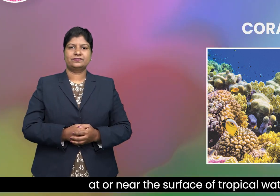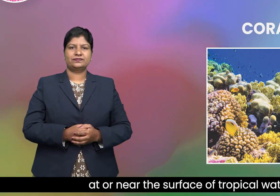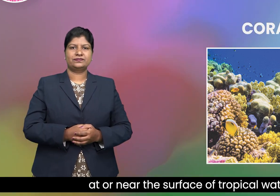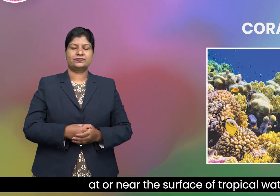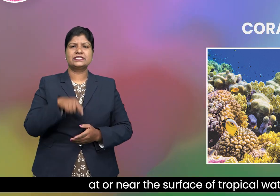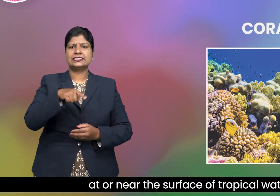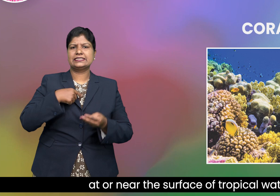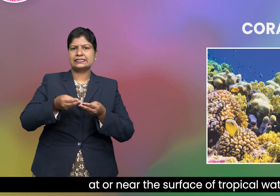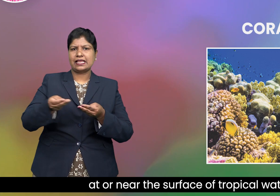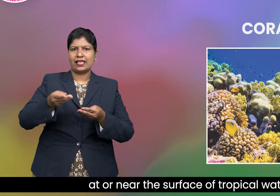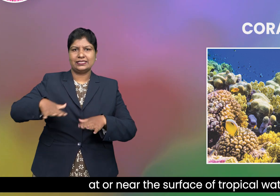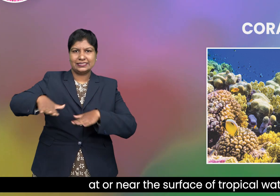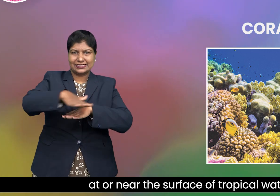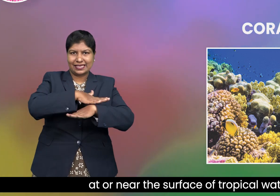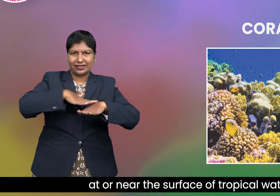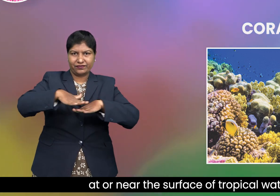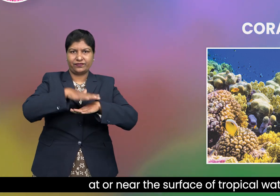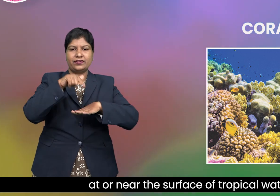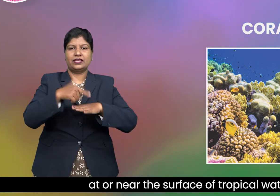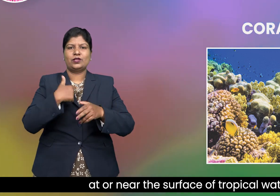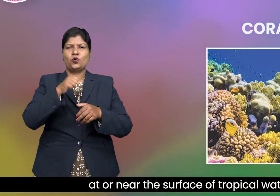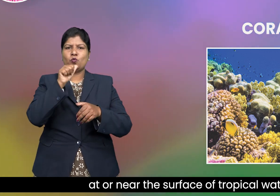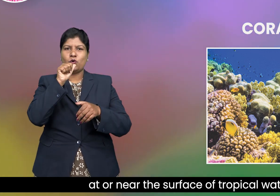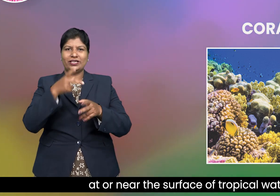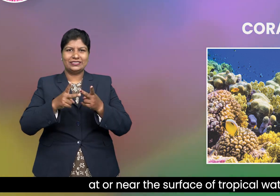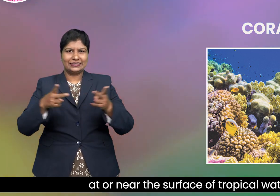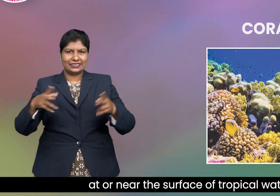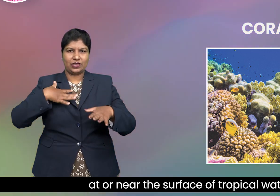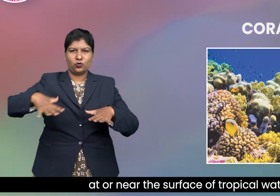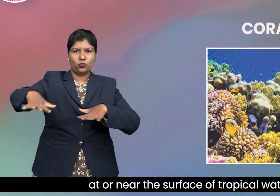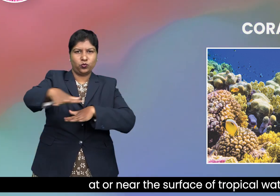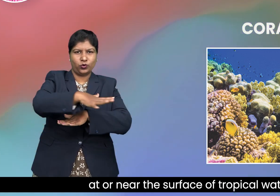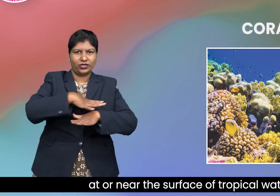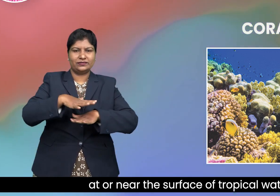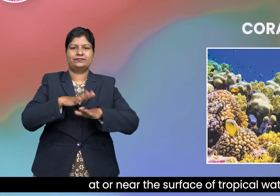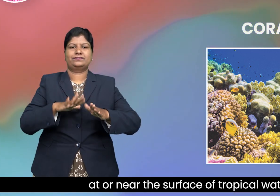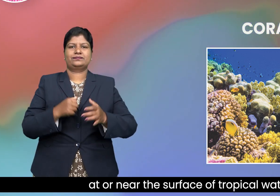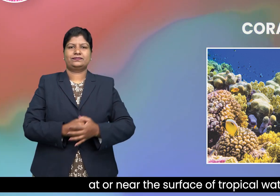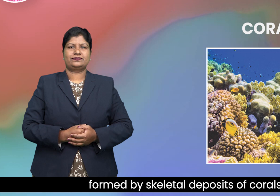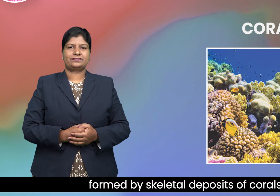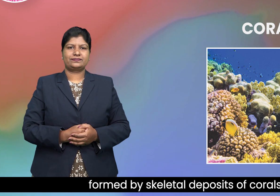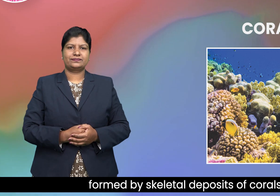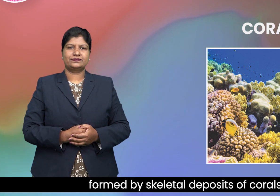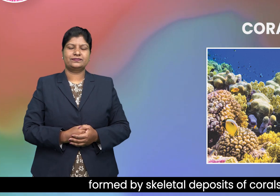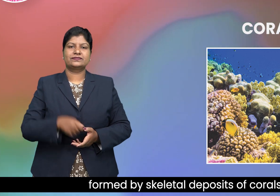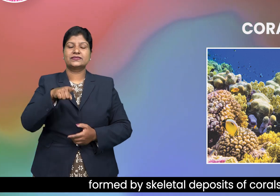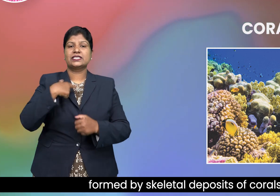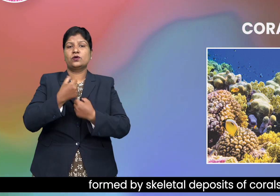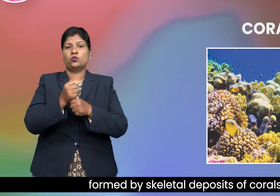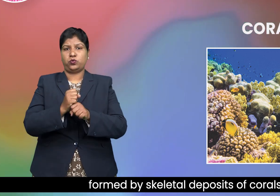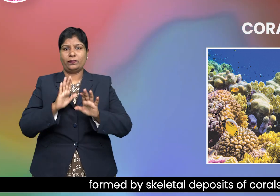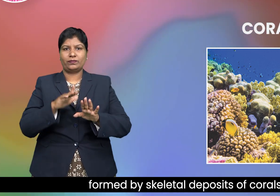or near the surface of tropical waters formed by